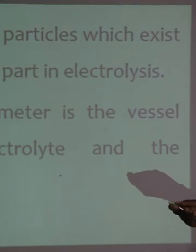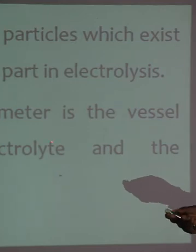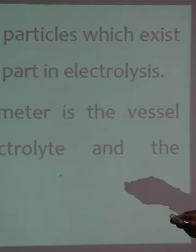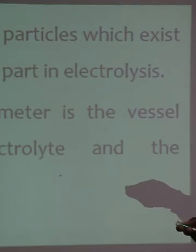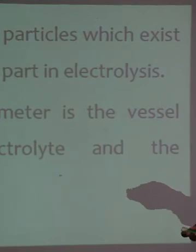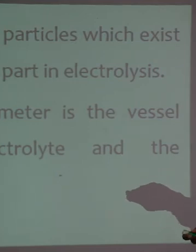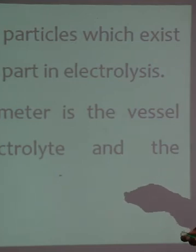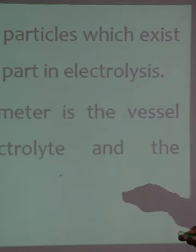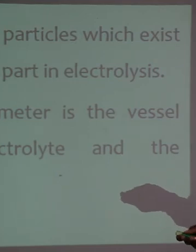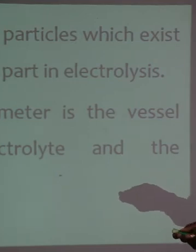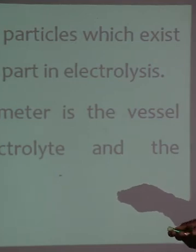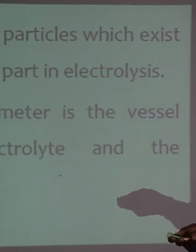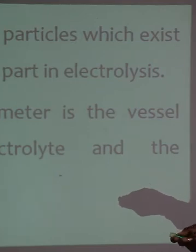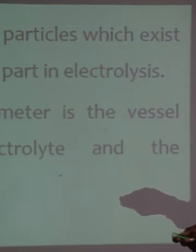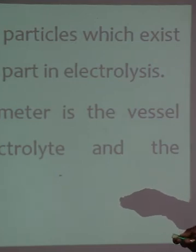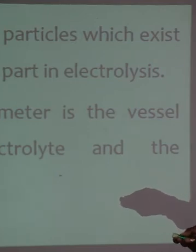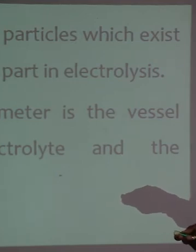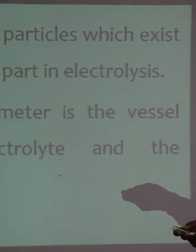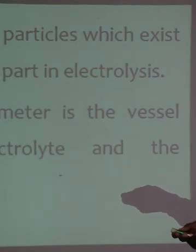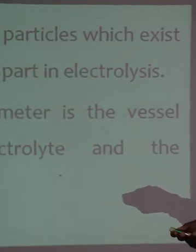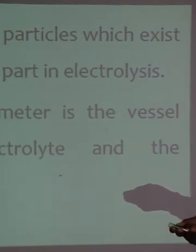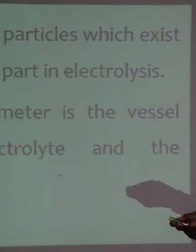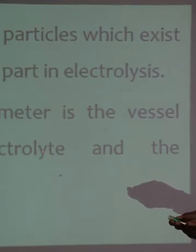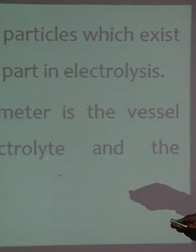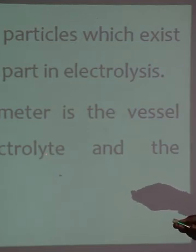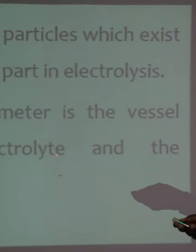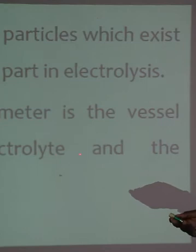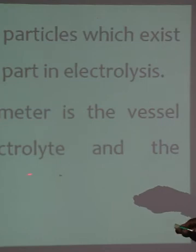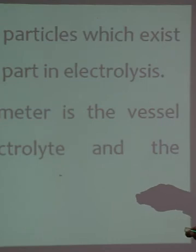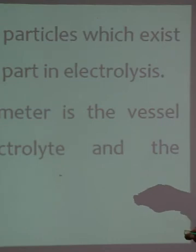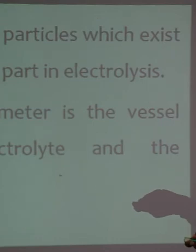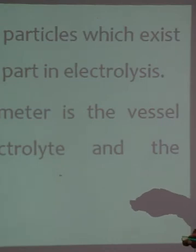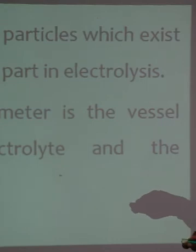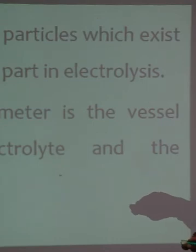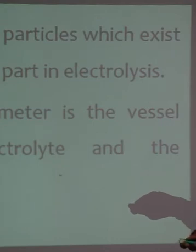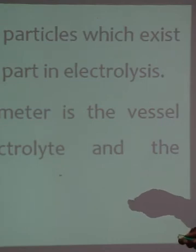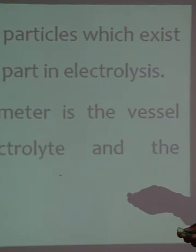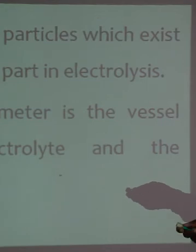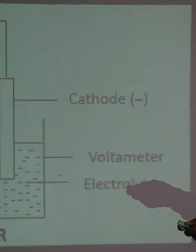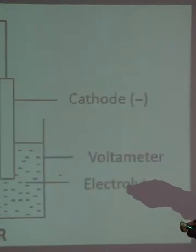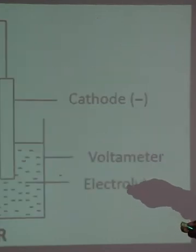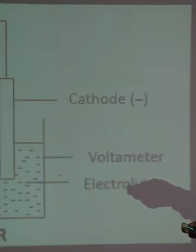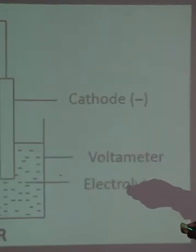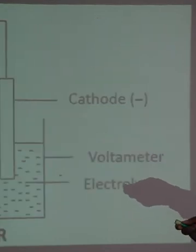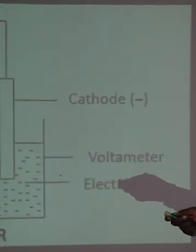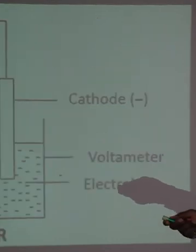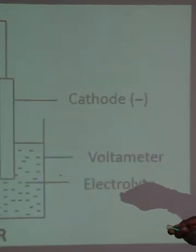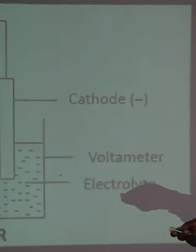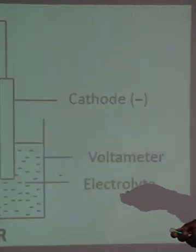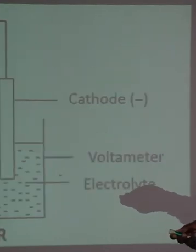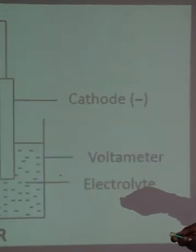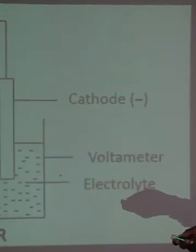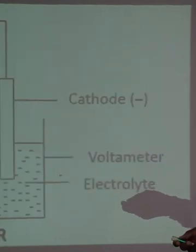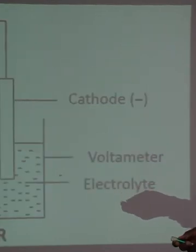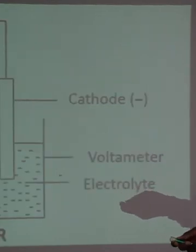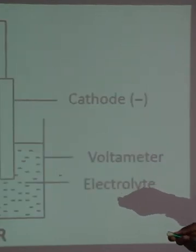a container or just a device that contains electrolyte and the electrodes. And the diagram